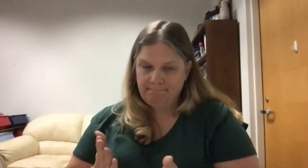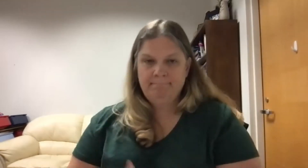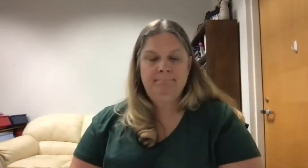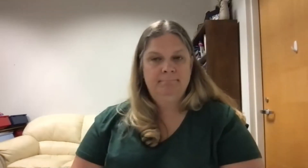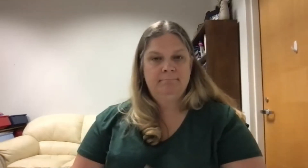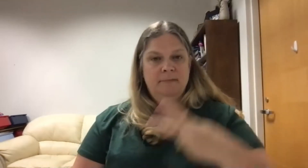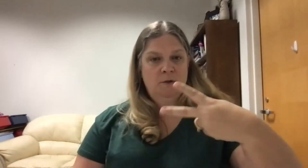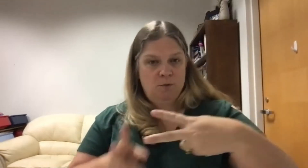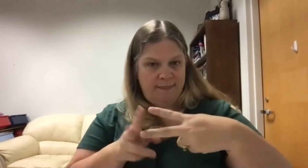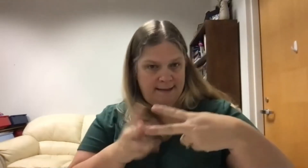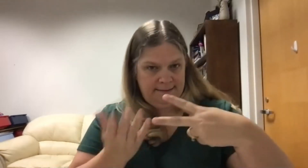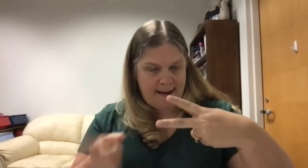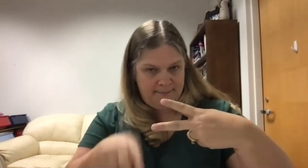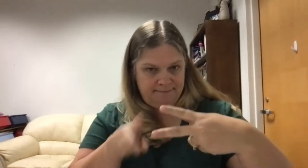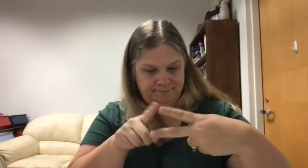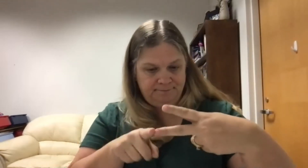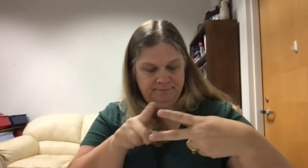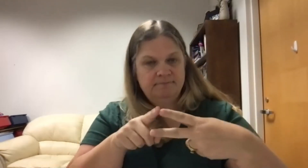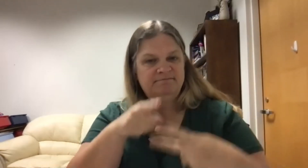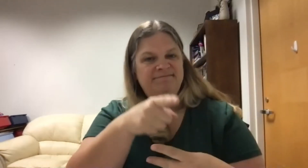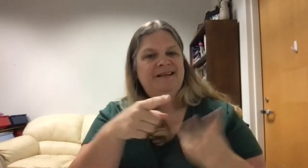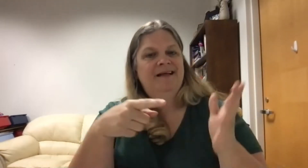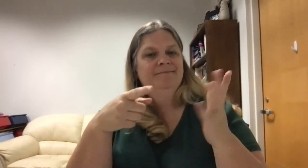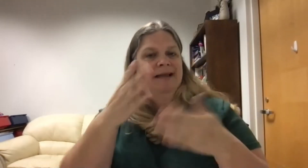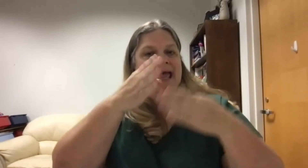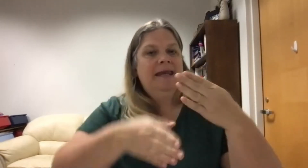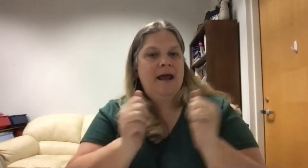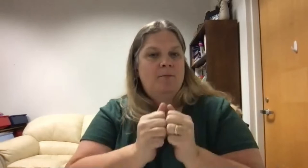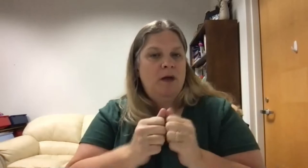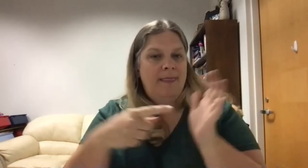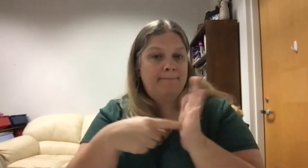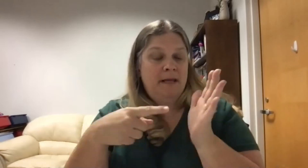So she went and picked him up, and then two things happened.